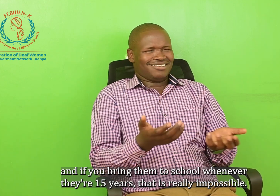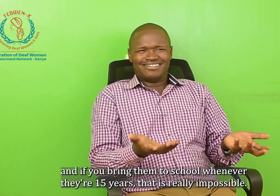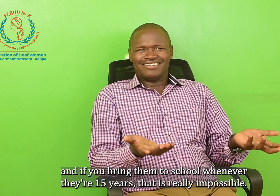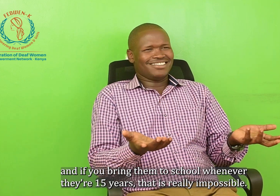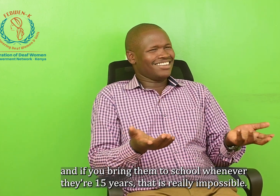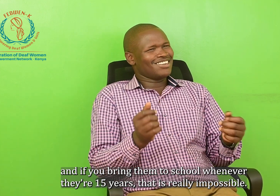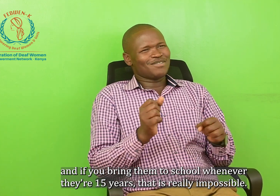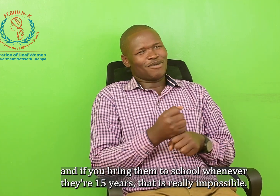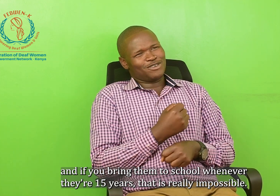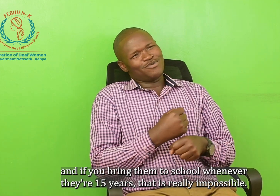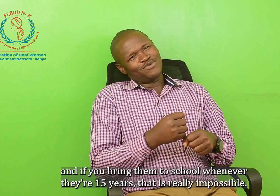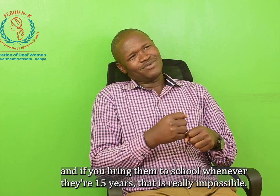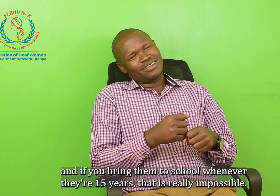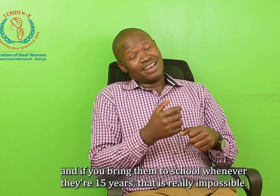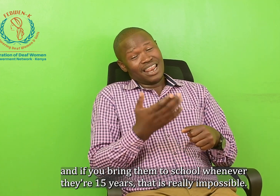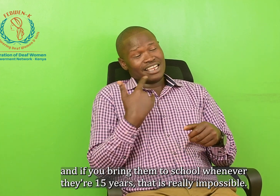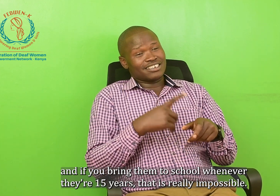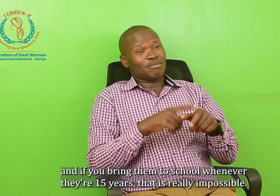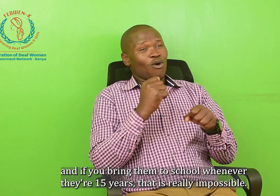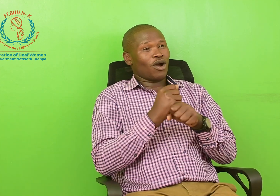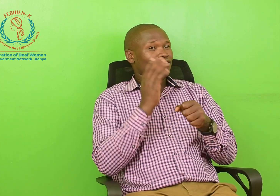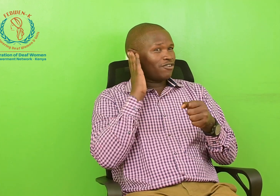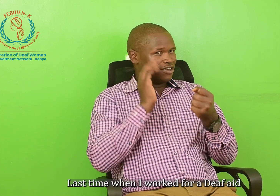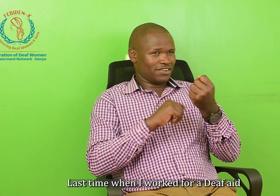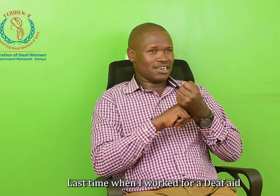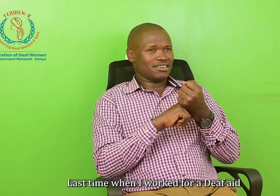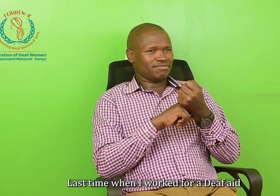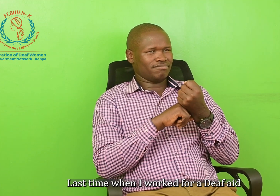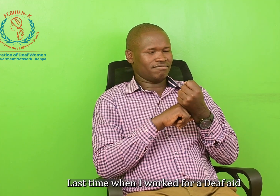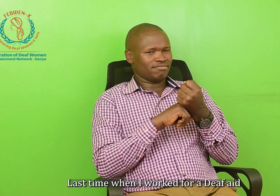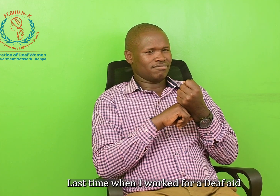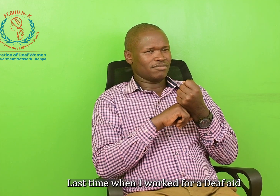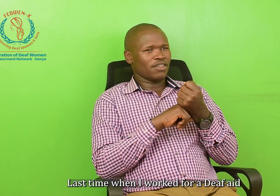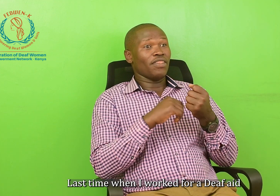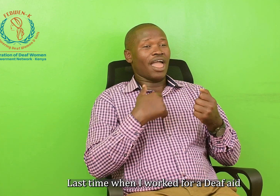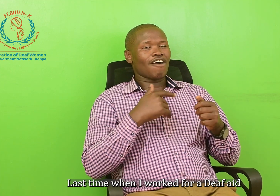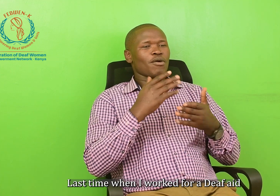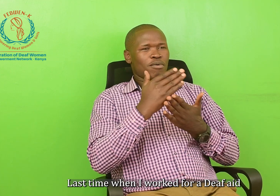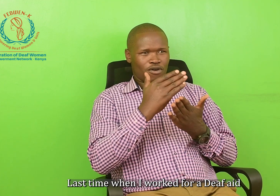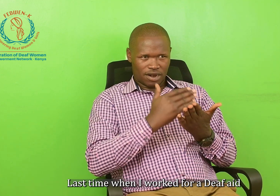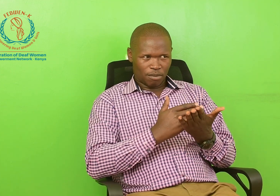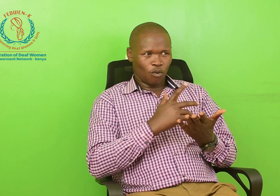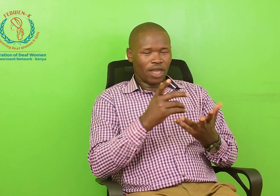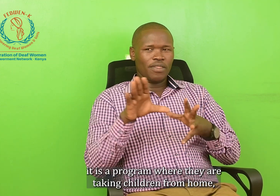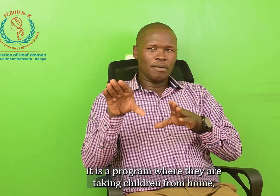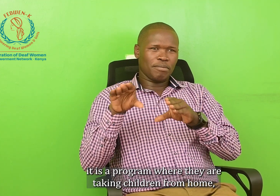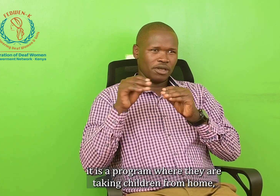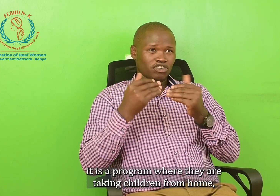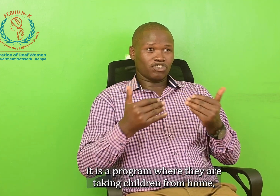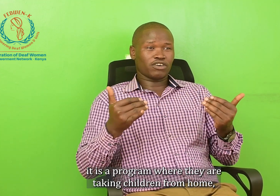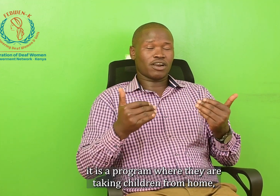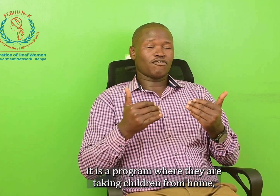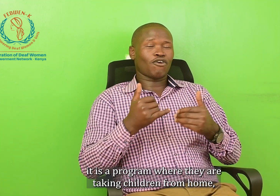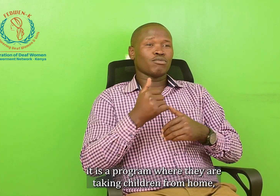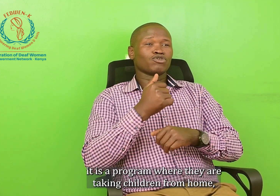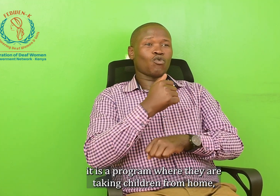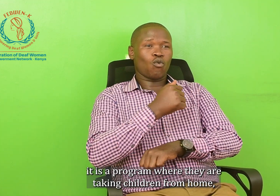years, that is really impossible. Last time when I worked for a deaf aid, there's a program where they're taking children